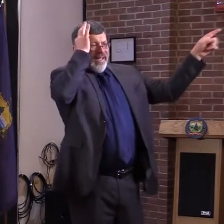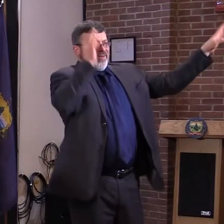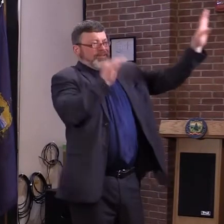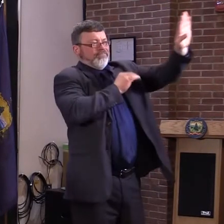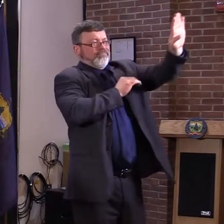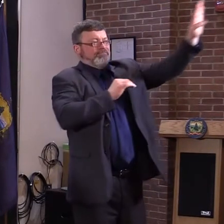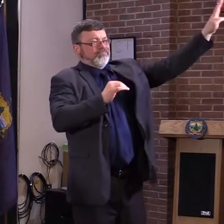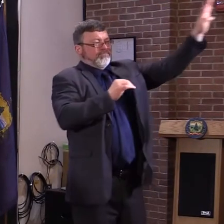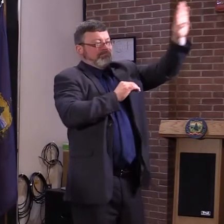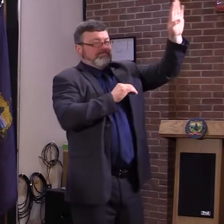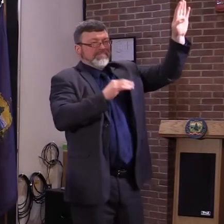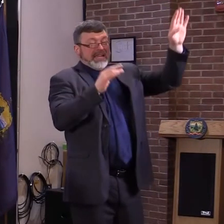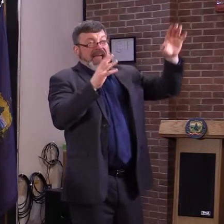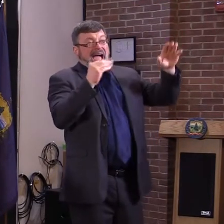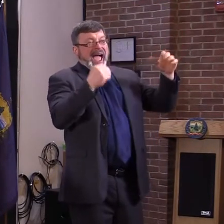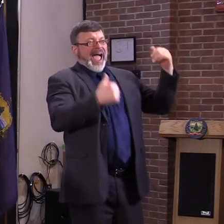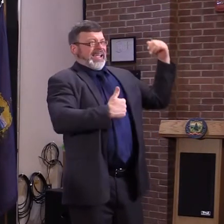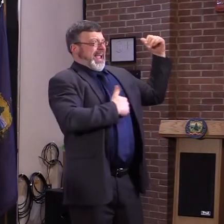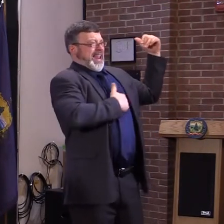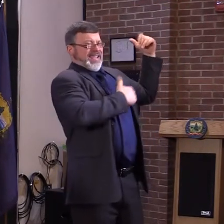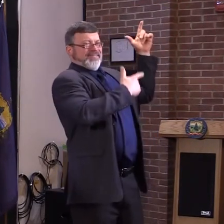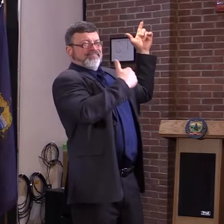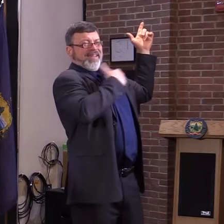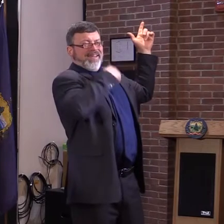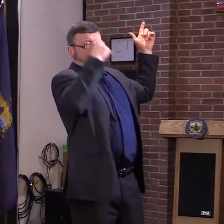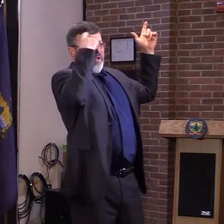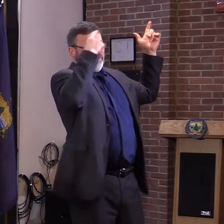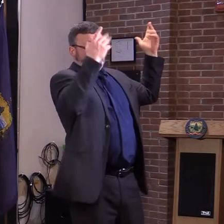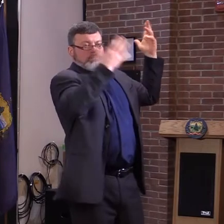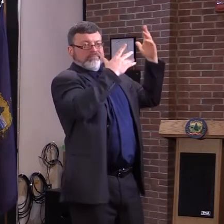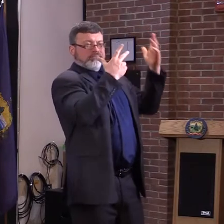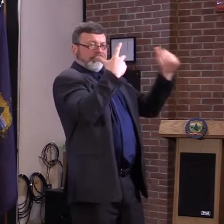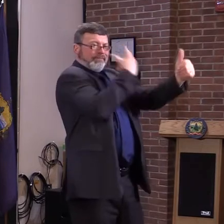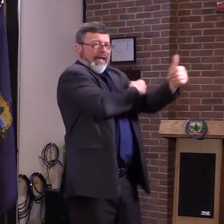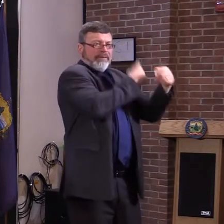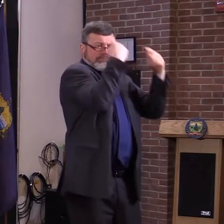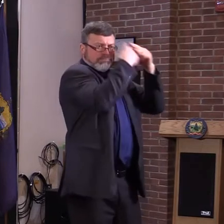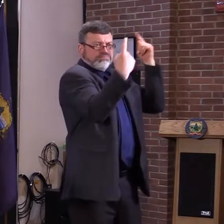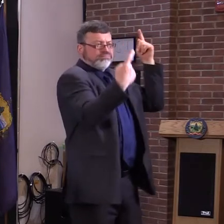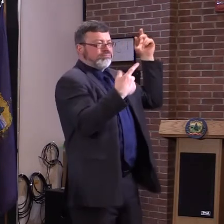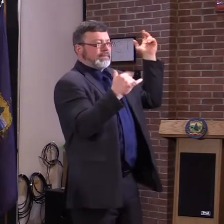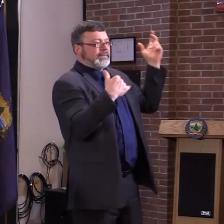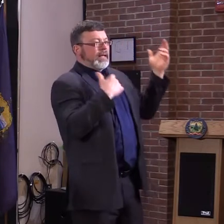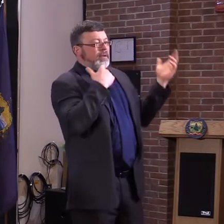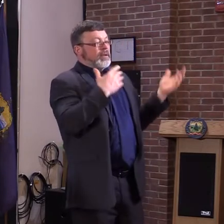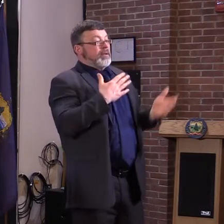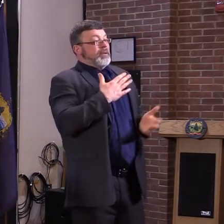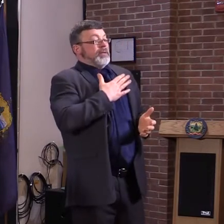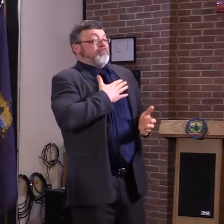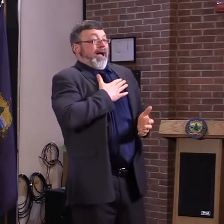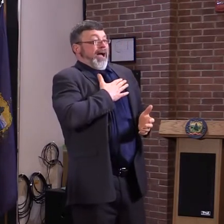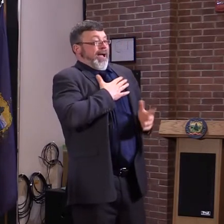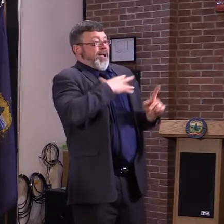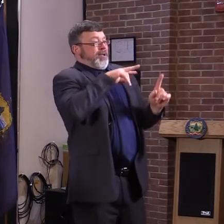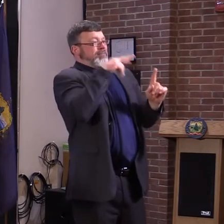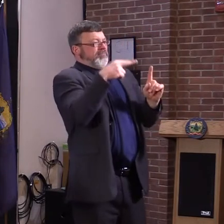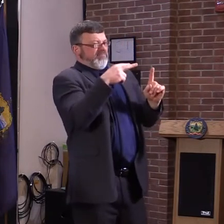had agreed upon. And I continue to think that having a vaccine is